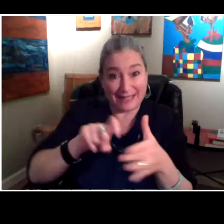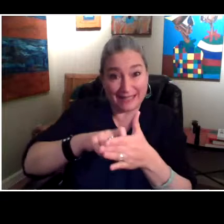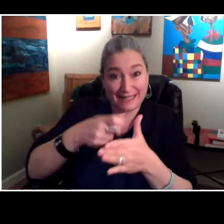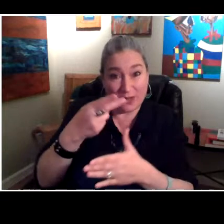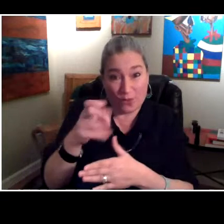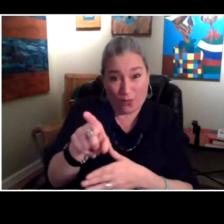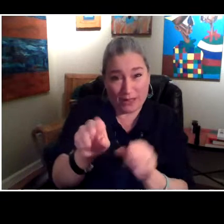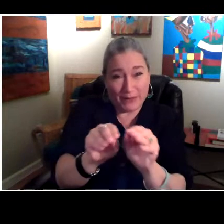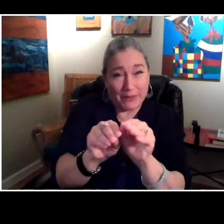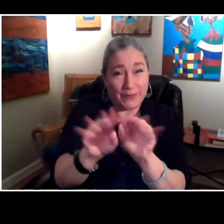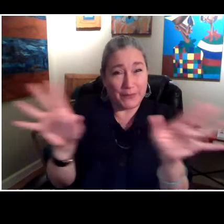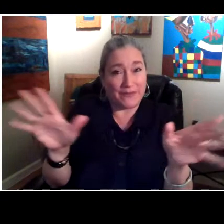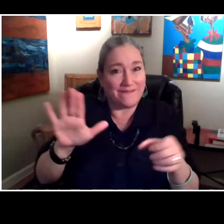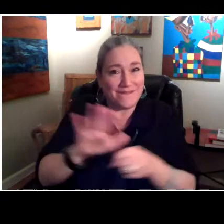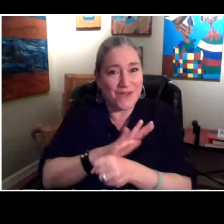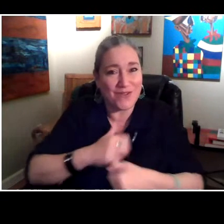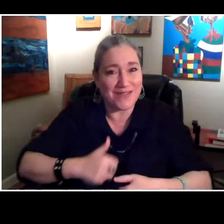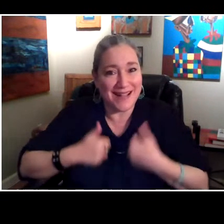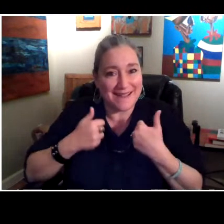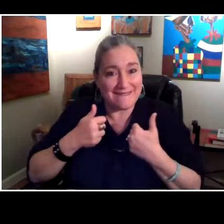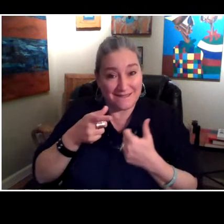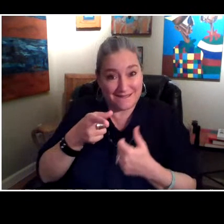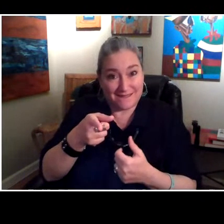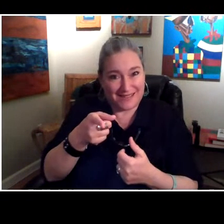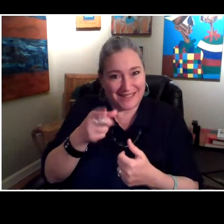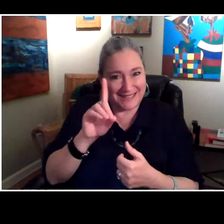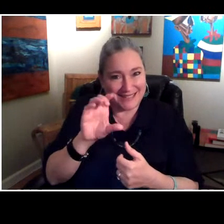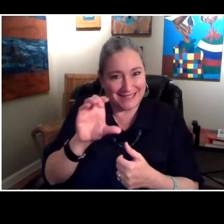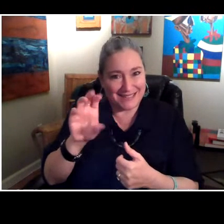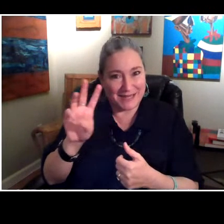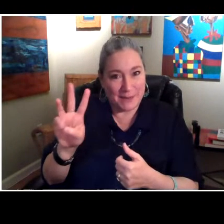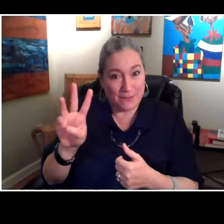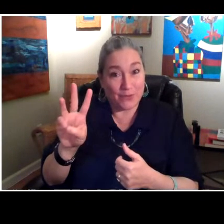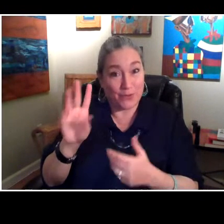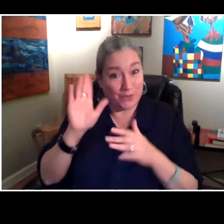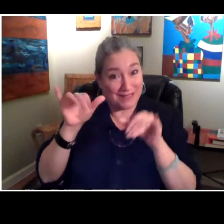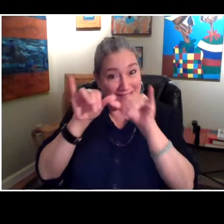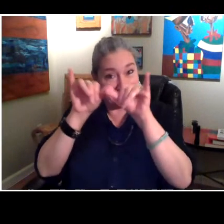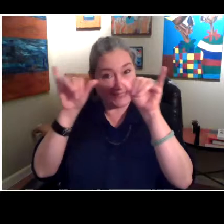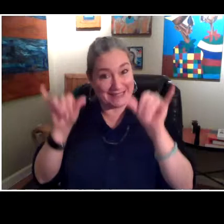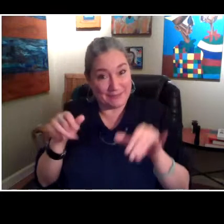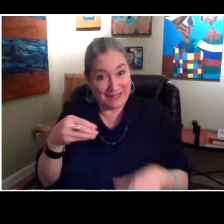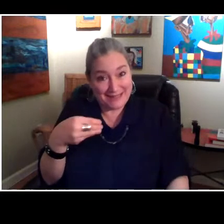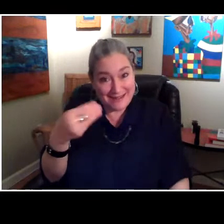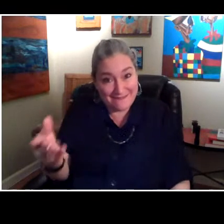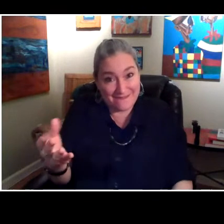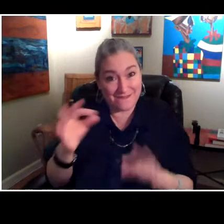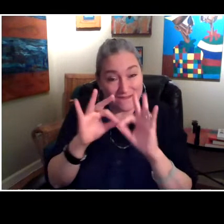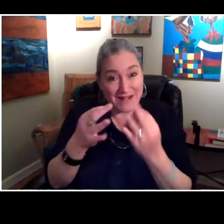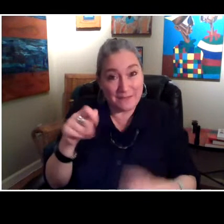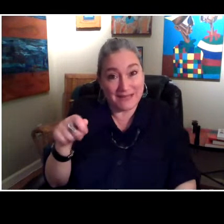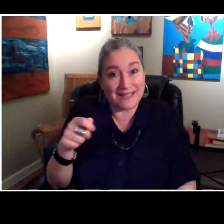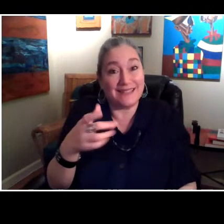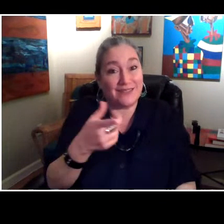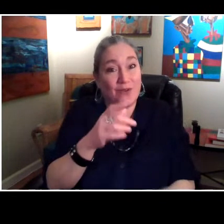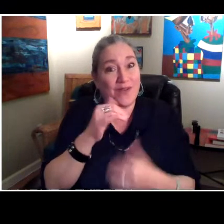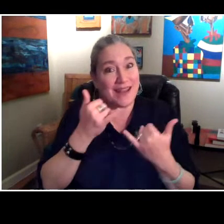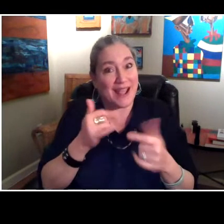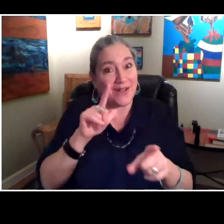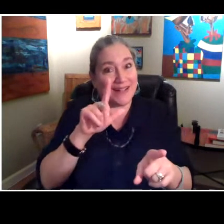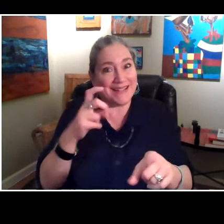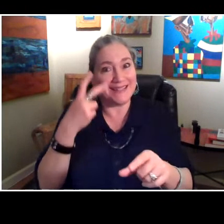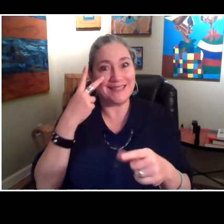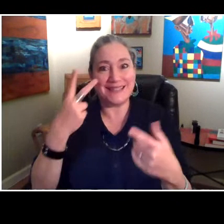full life? Like is represented through the keyhole. You see the light